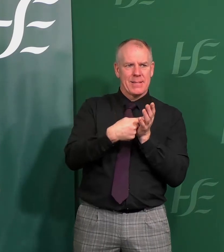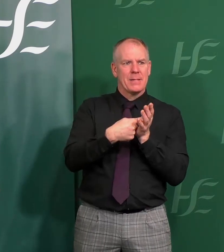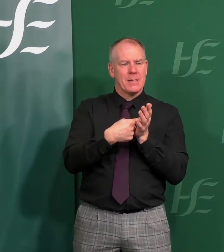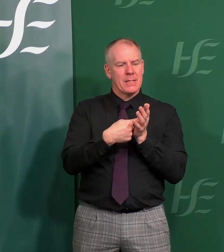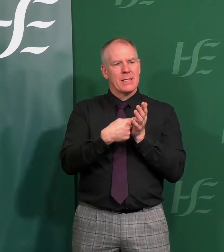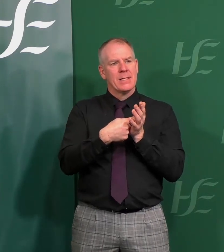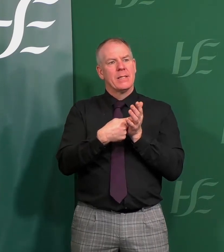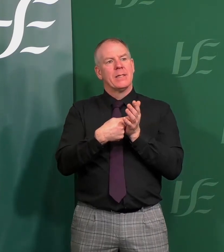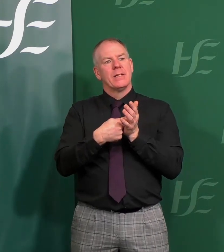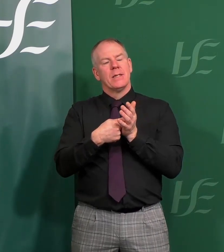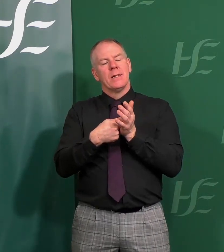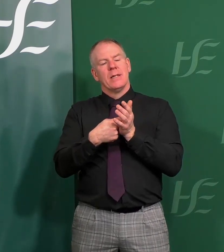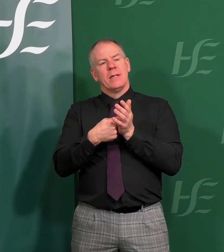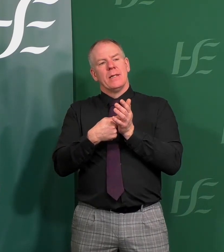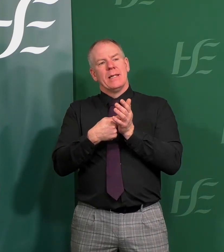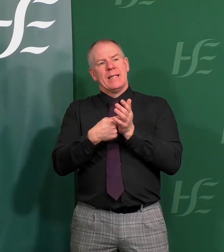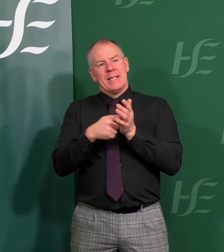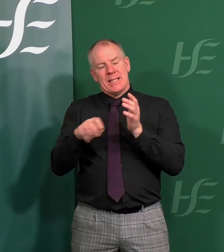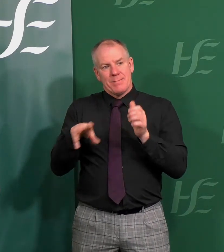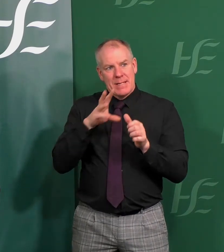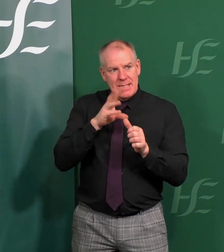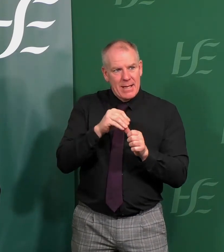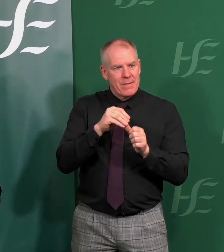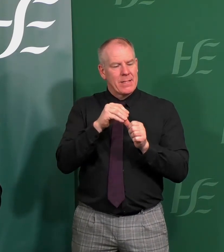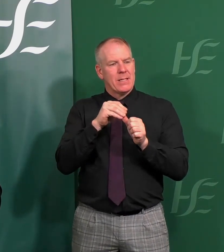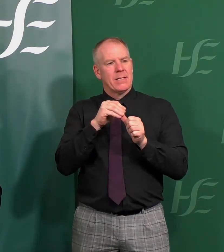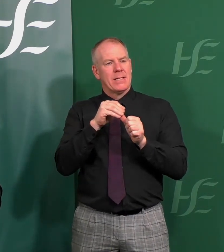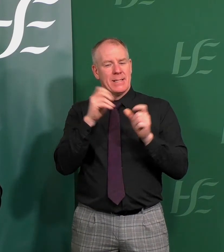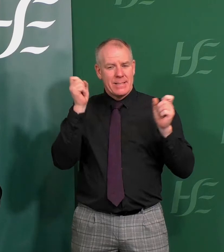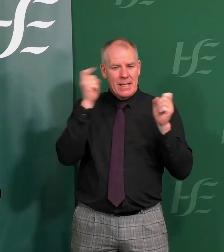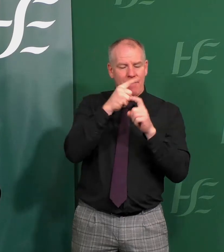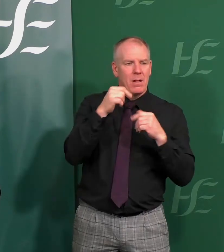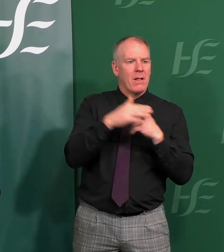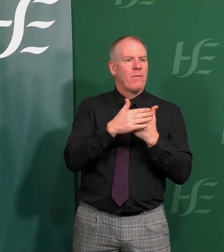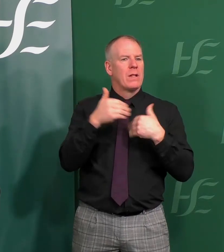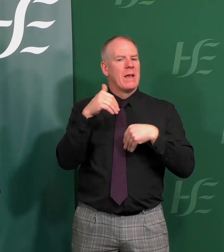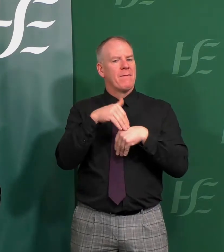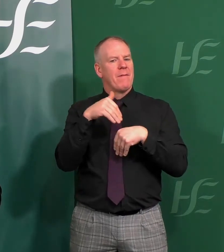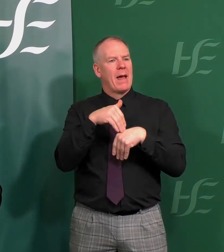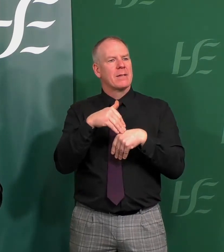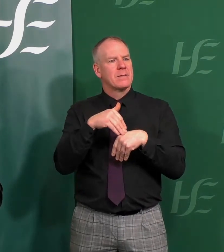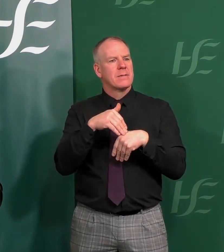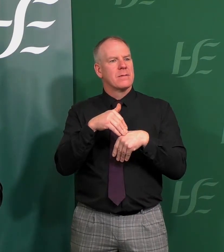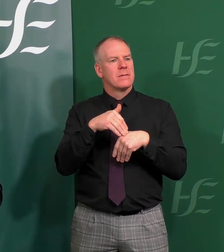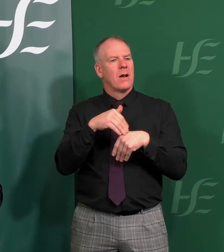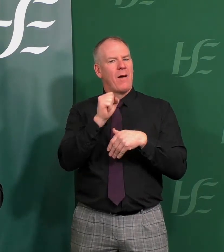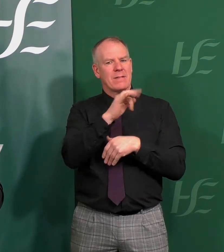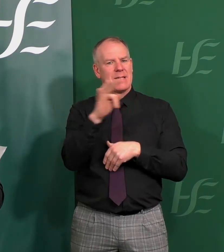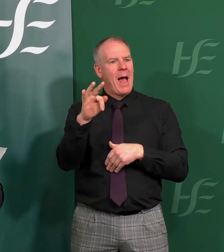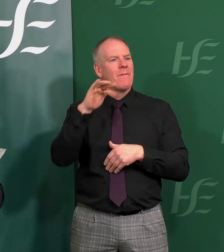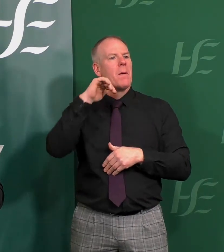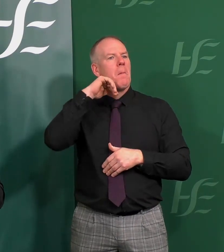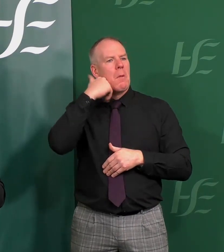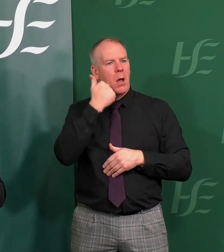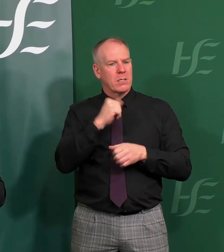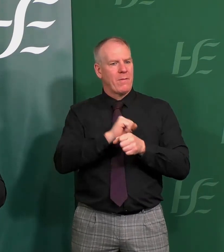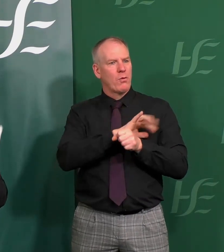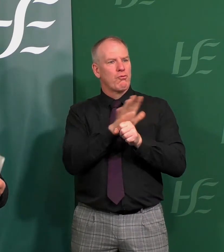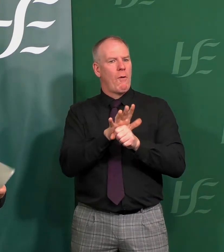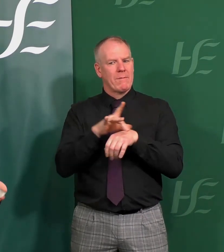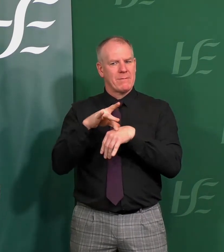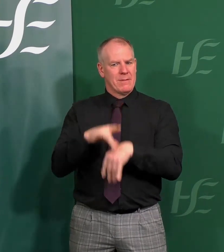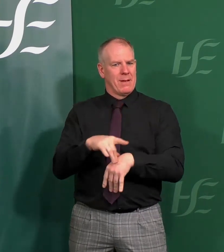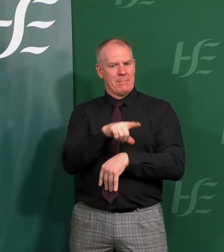specifically and very harsh and very hard on us, the staff impacts due to COVID sickness and